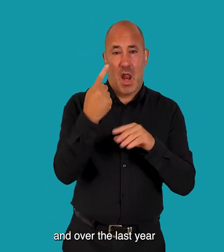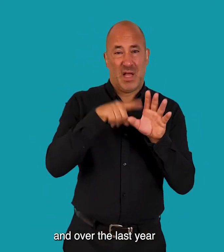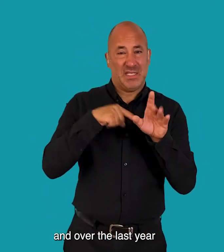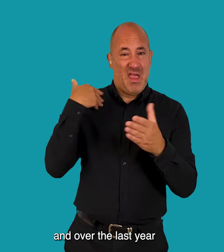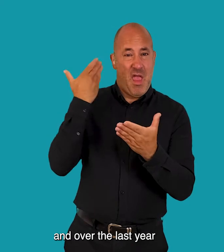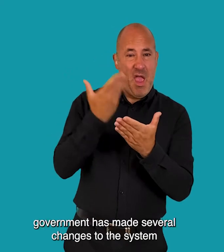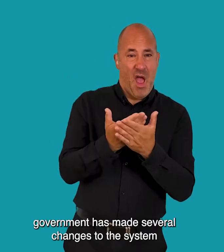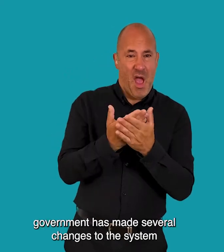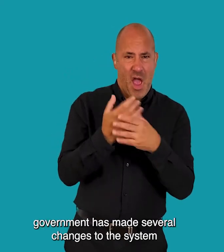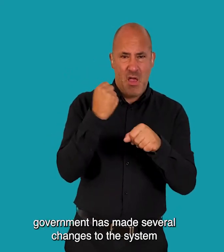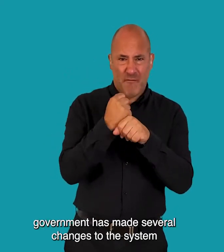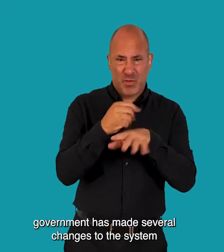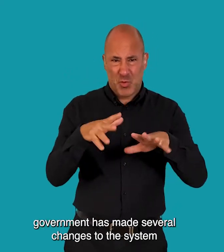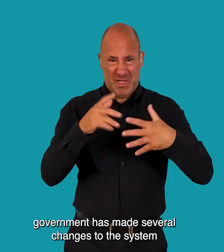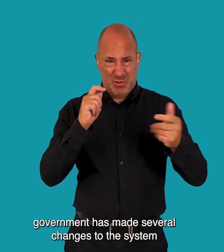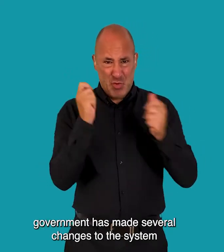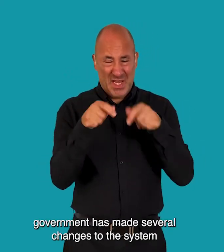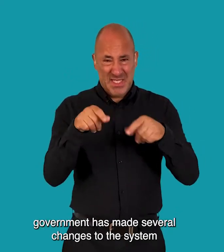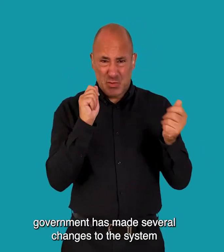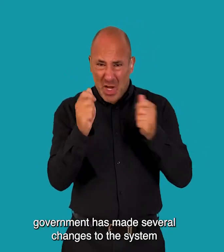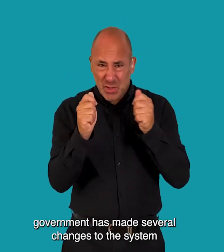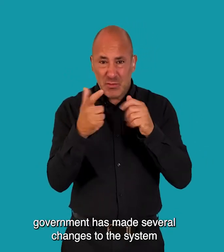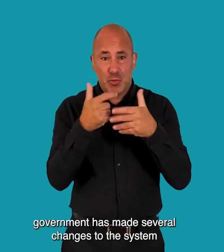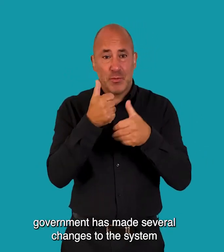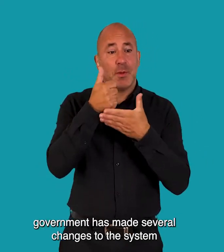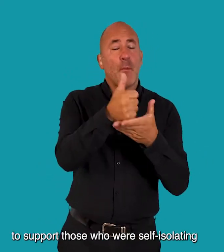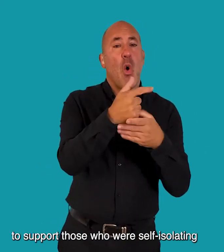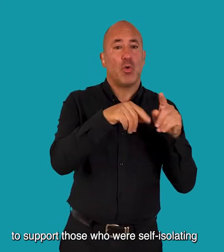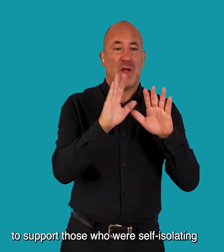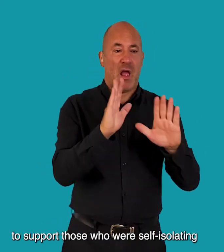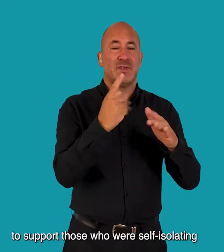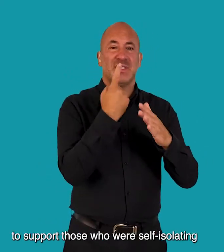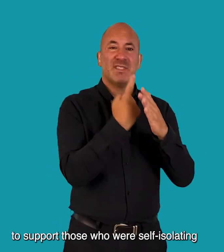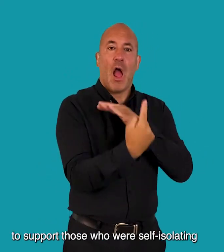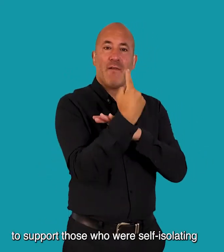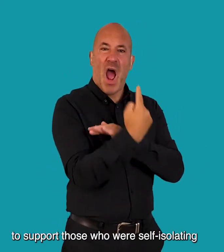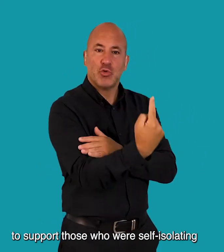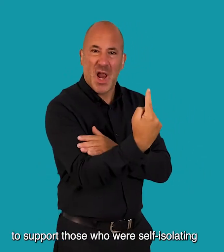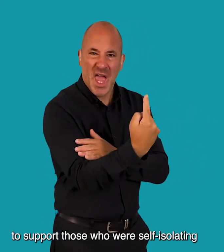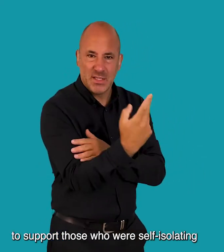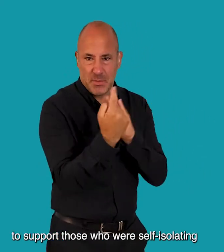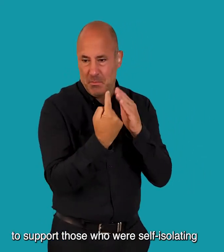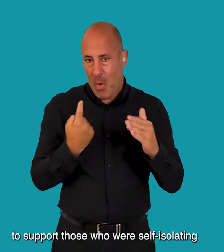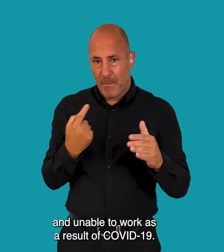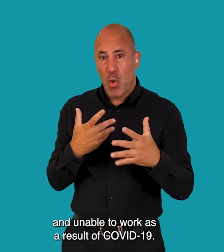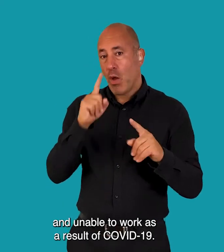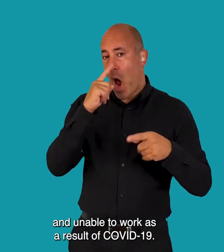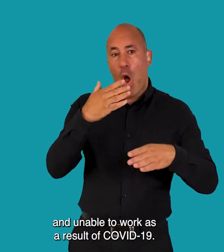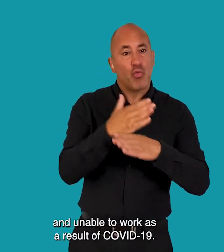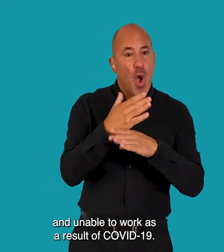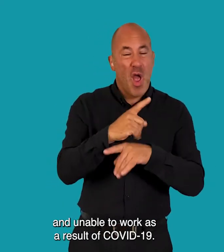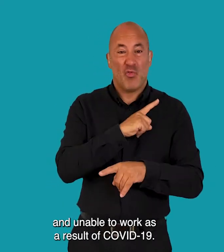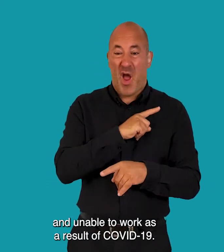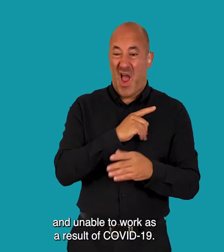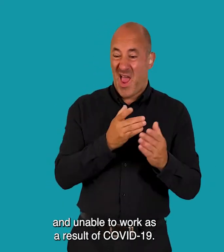year, government has made several changes to the system to support those who were self-isolating and unable to work as a result